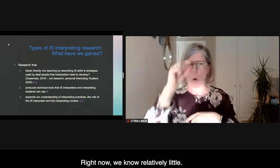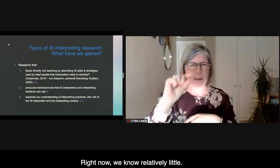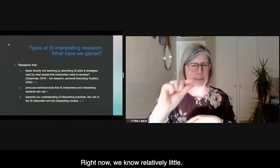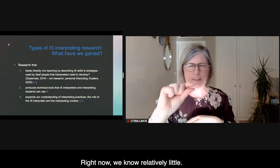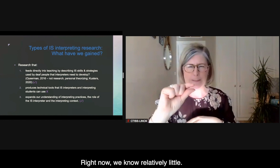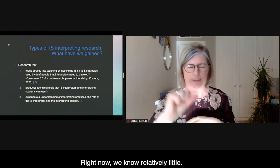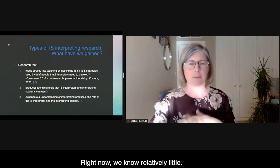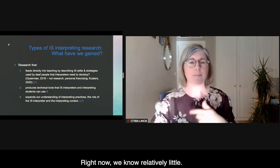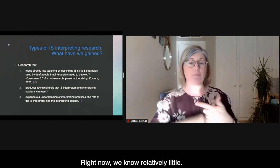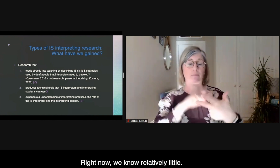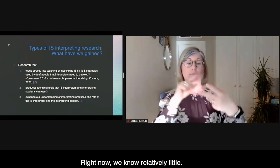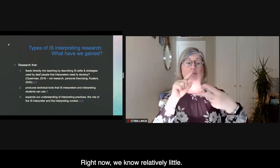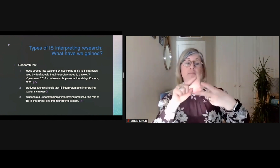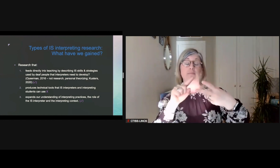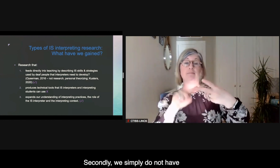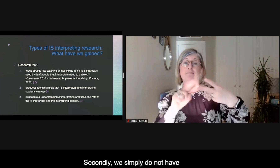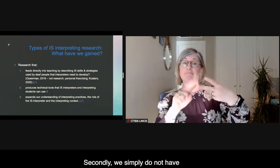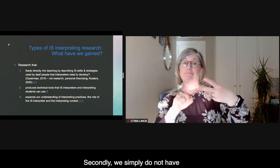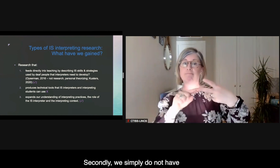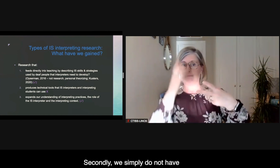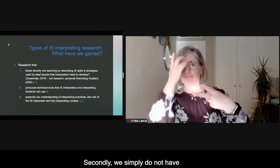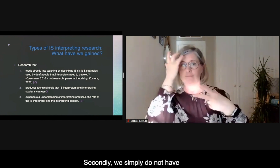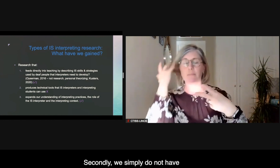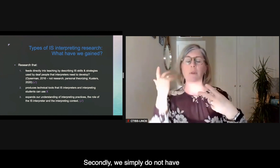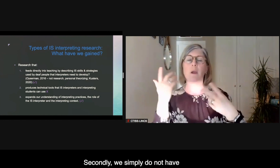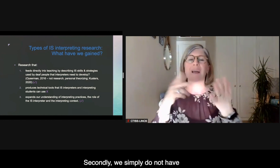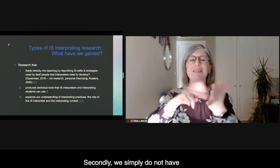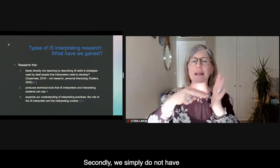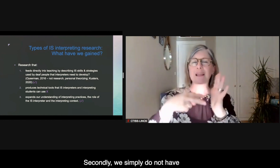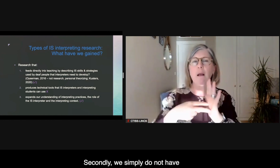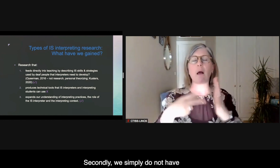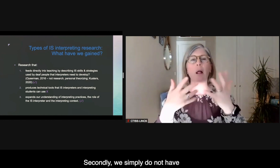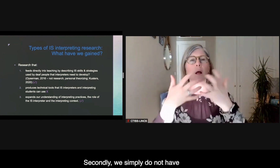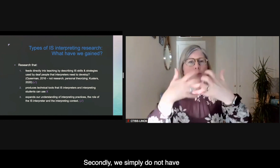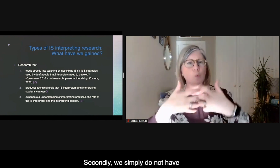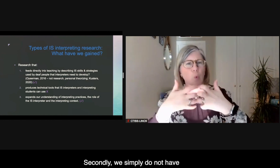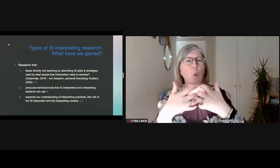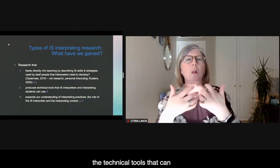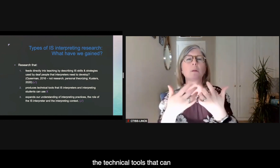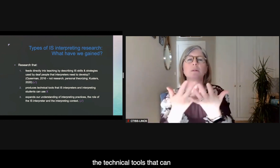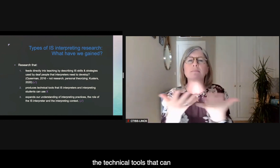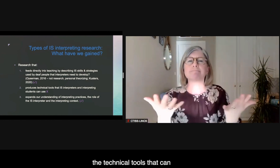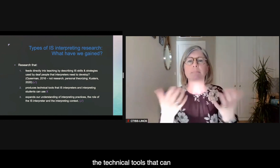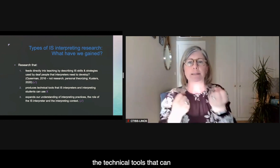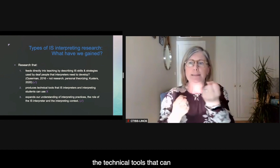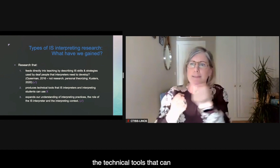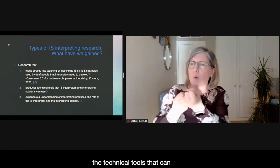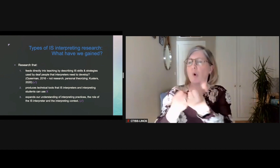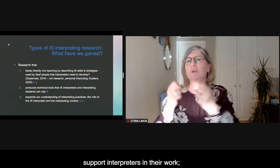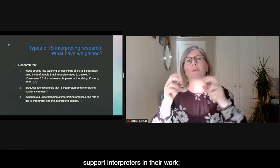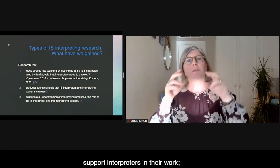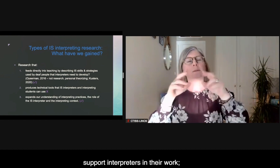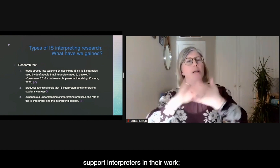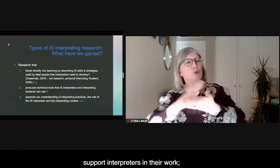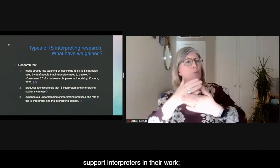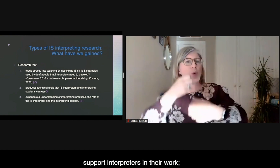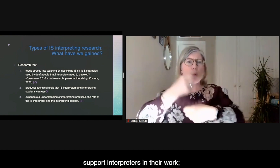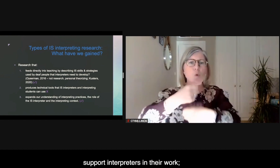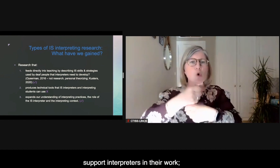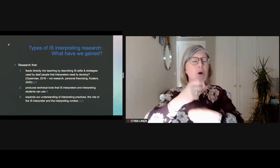Right now, we know relatively little. Secondly, we simply do not have the technical tools that can support interpreters in their work,